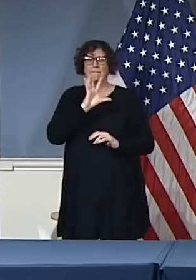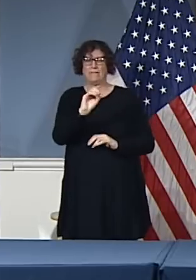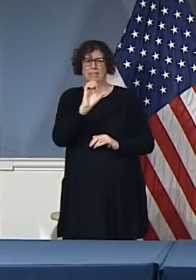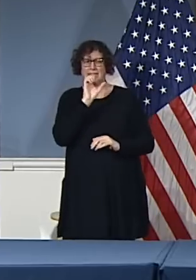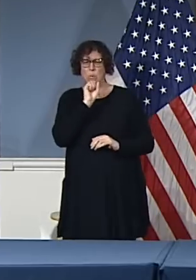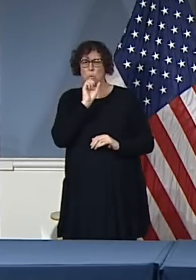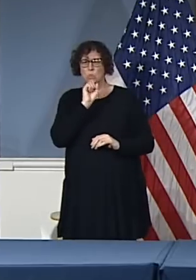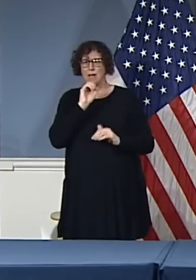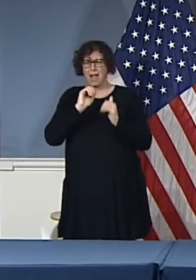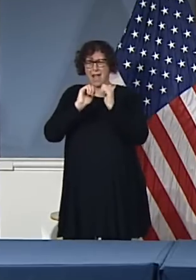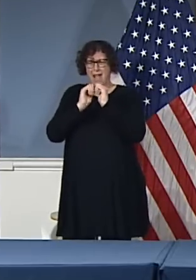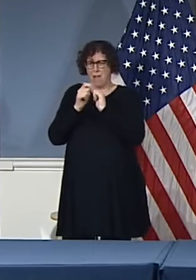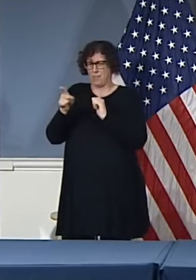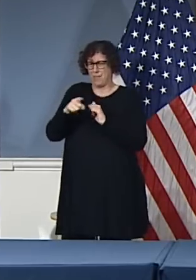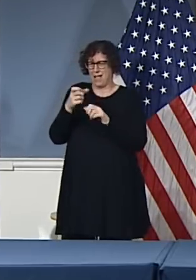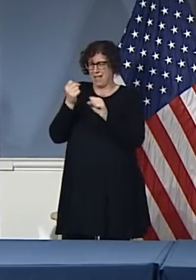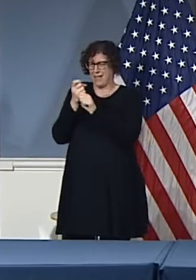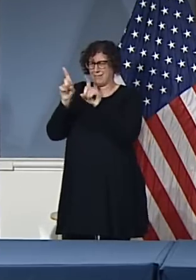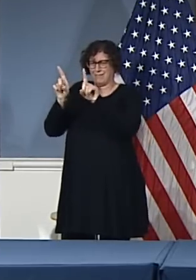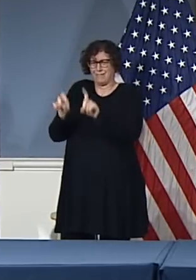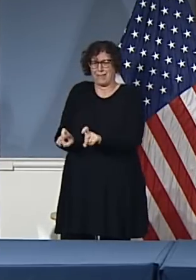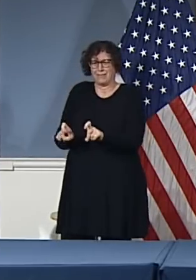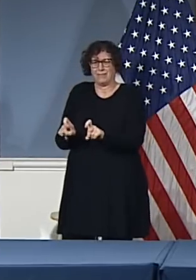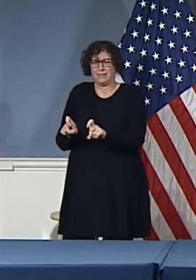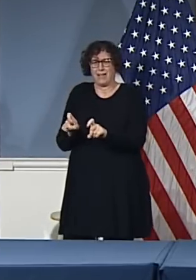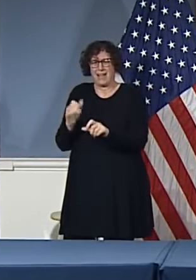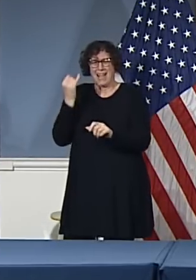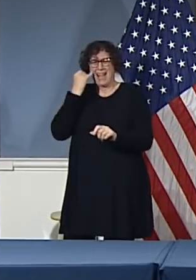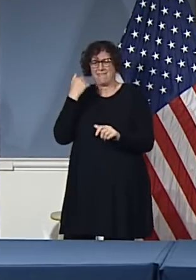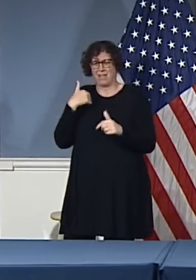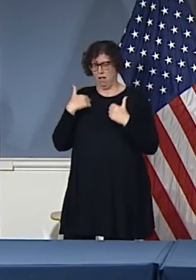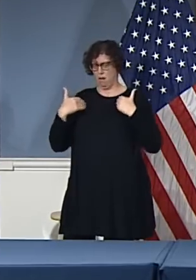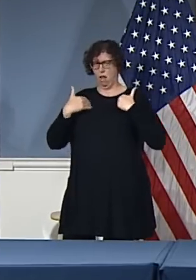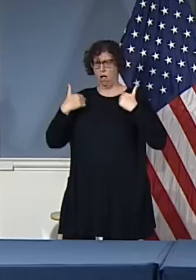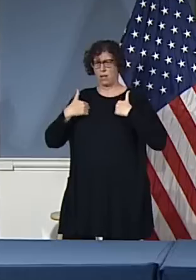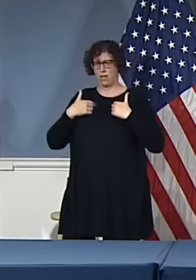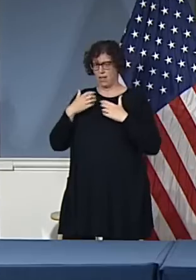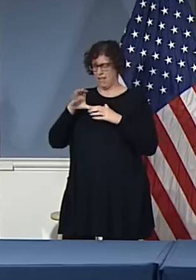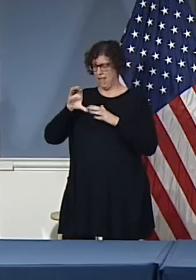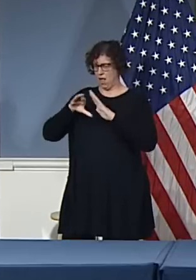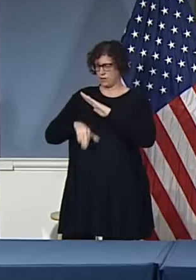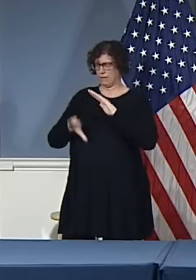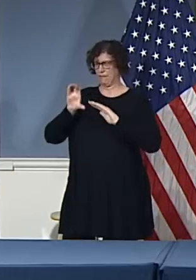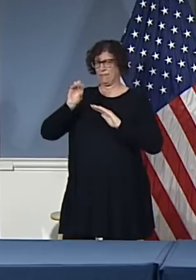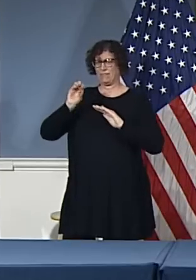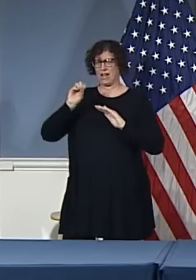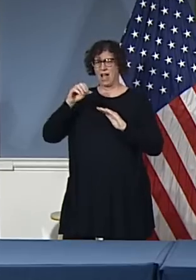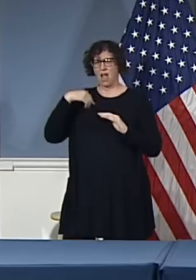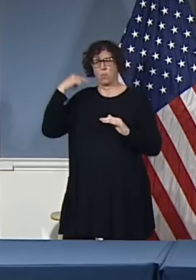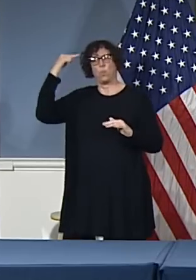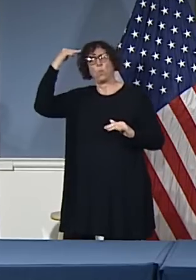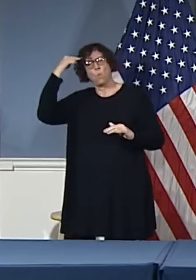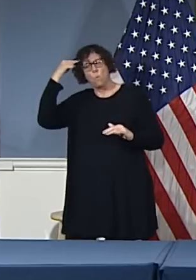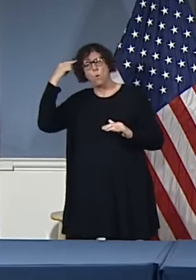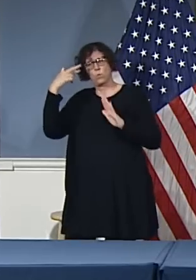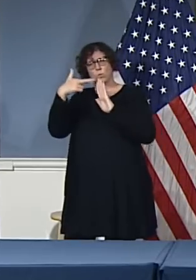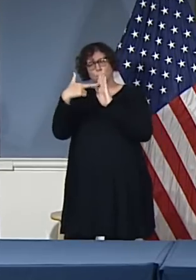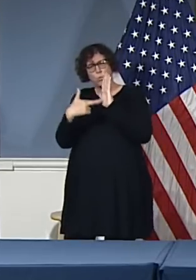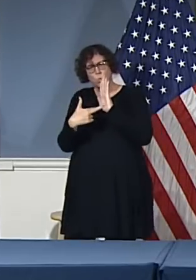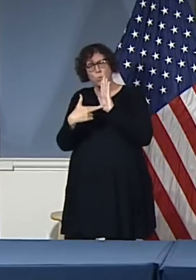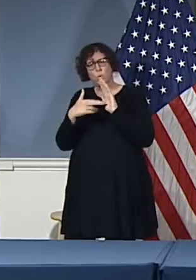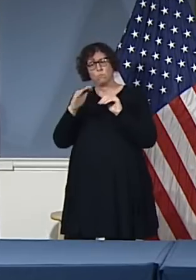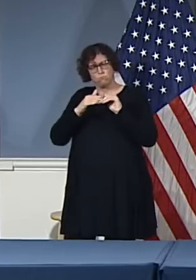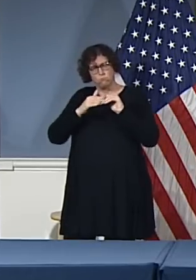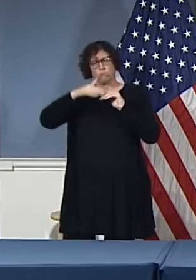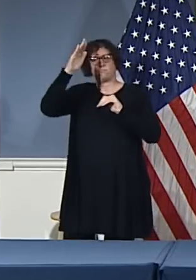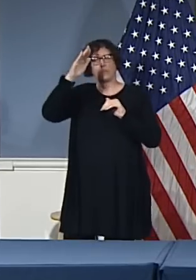thought the initial criteria was being over 50 with preconditions, and now